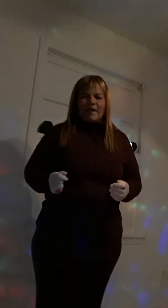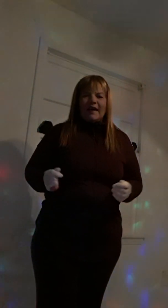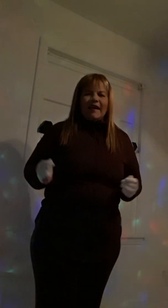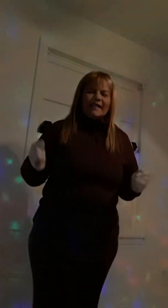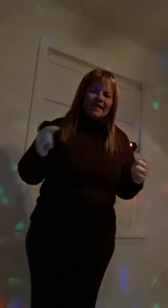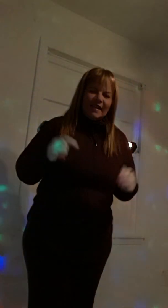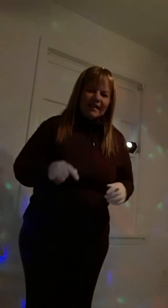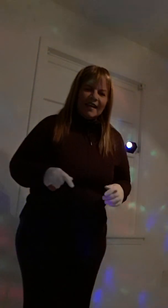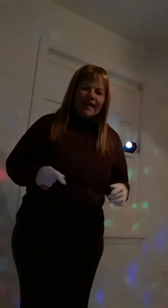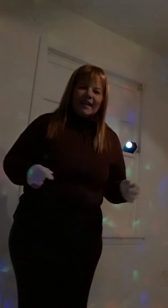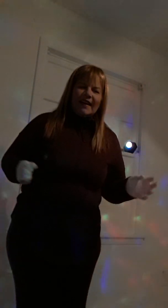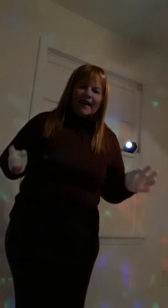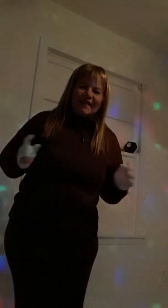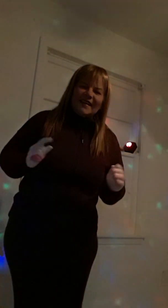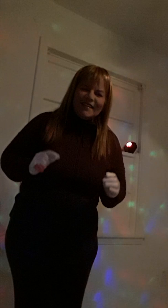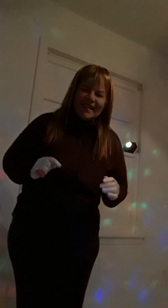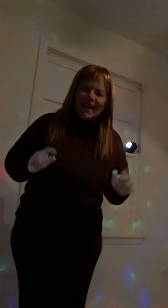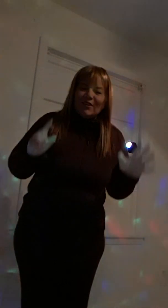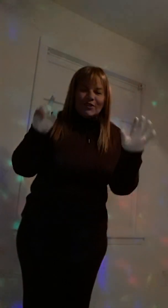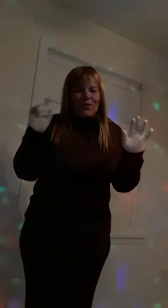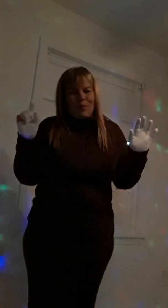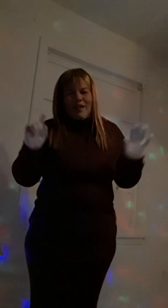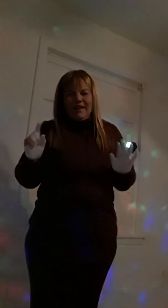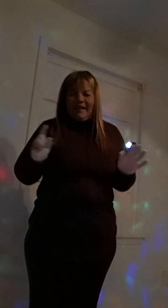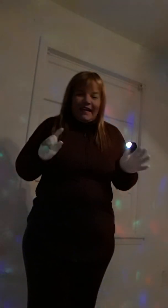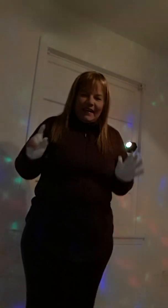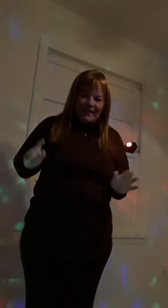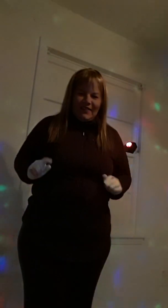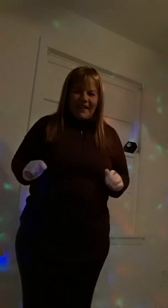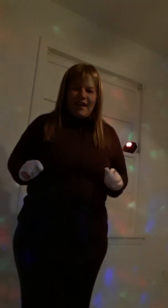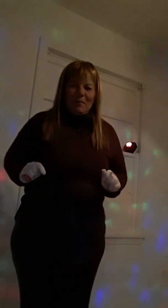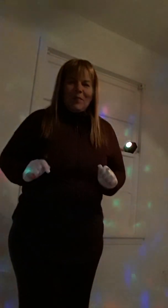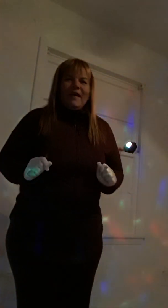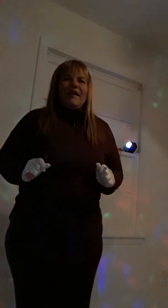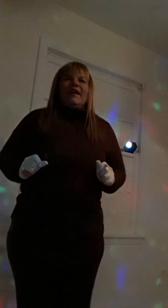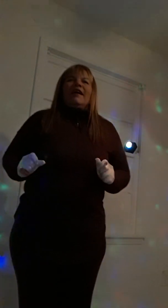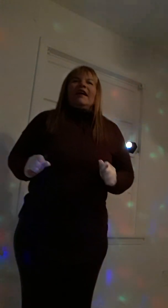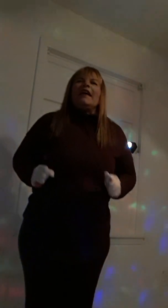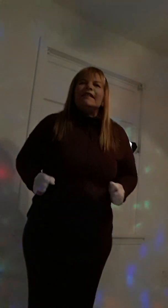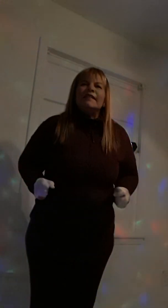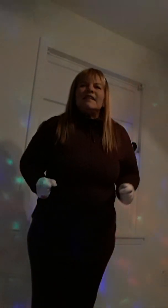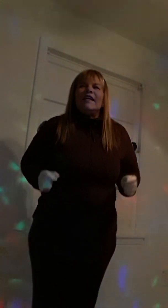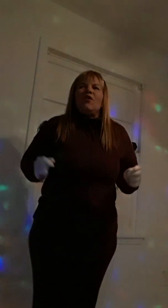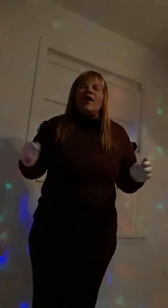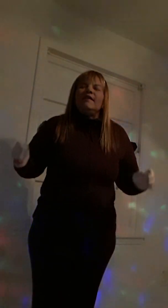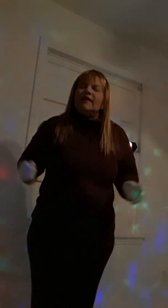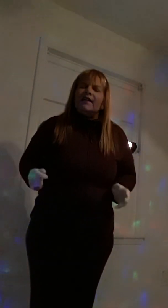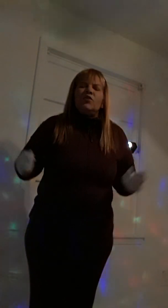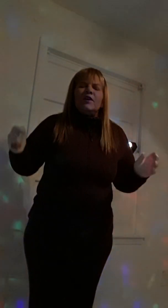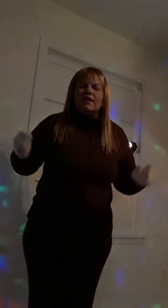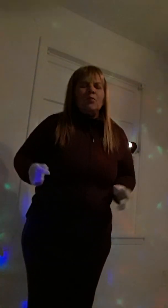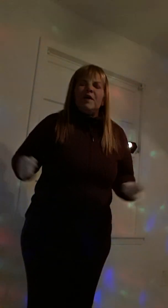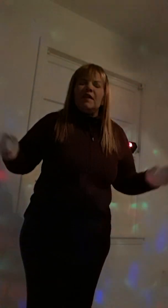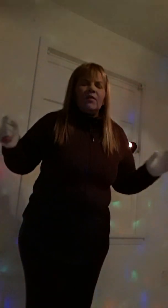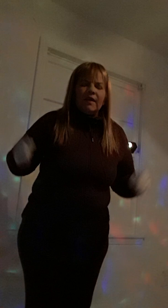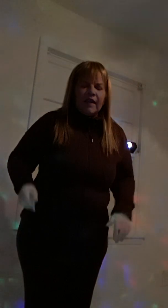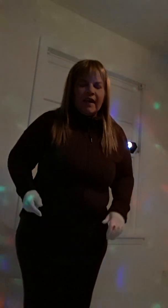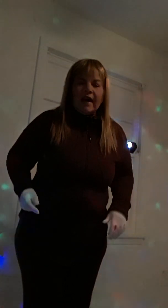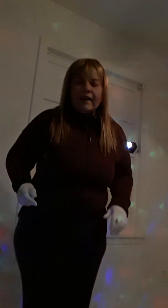¿verdad? Esa estrategia de que la gente dice que ellos no pueden ir, ¿verdad? Y hasta se enojan tanto que les puede dar un ataque